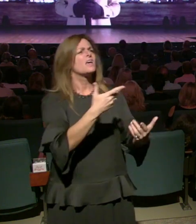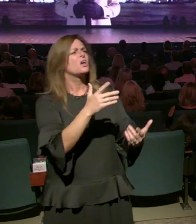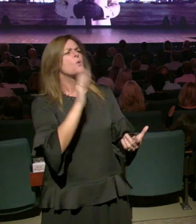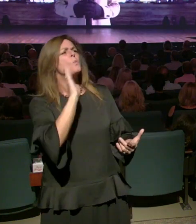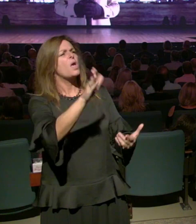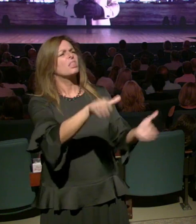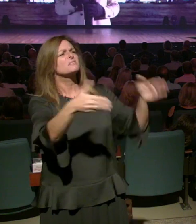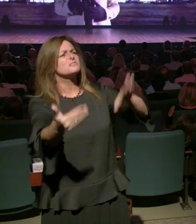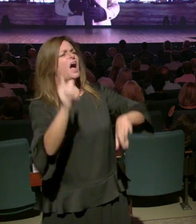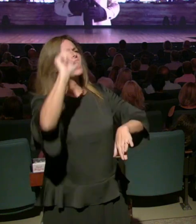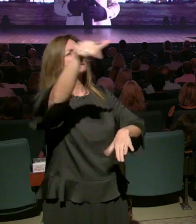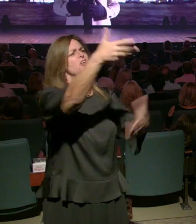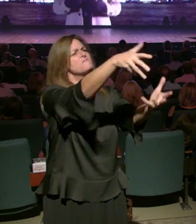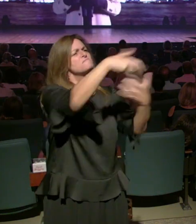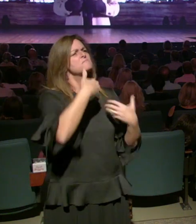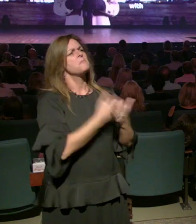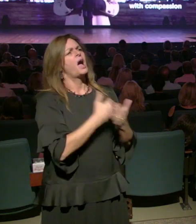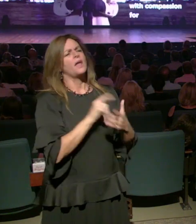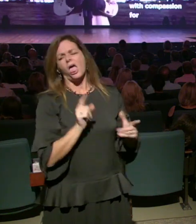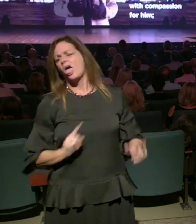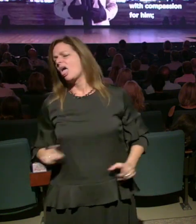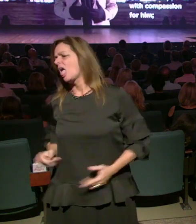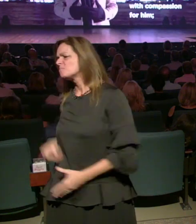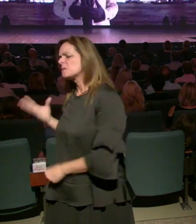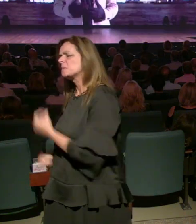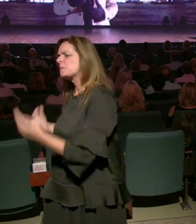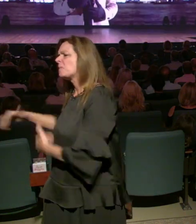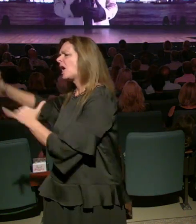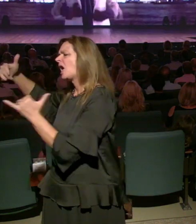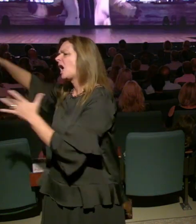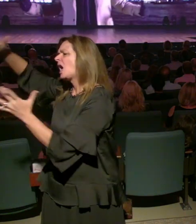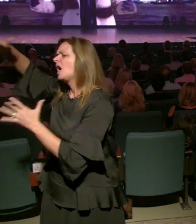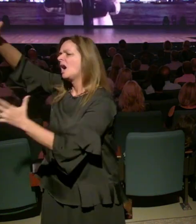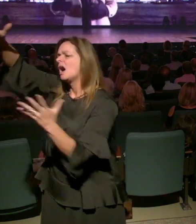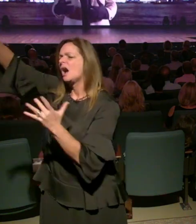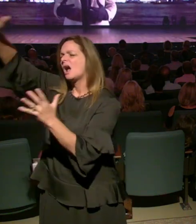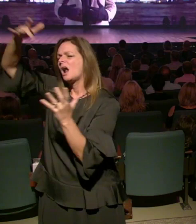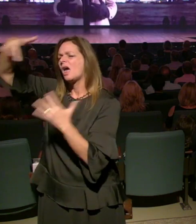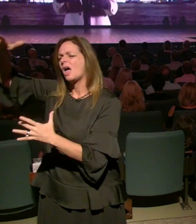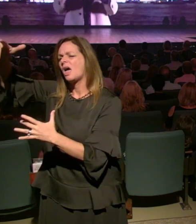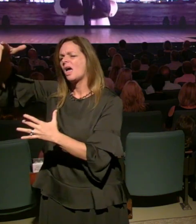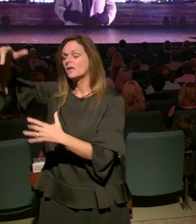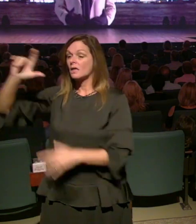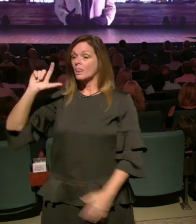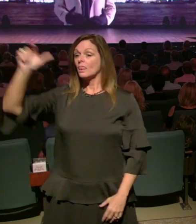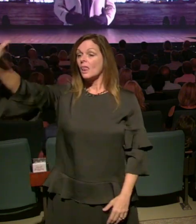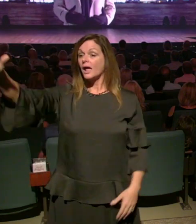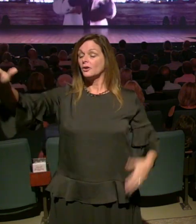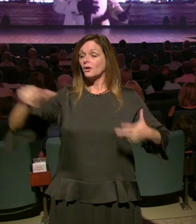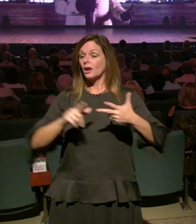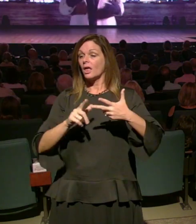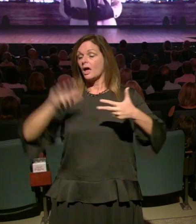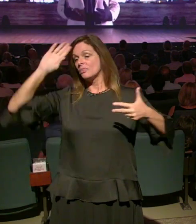his father saw him and was filled with compassion for him. He ran to his son, threw his arms around him and kissed him.